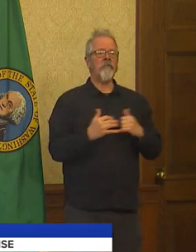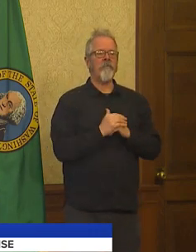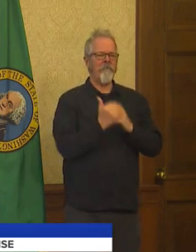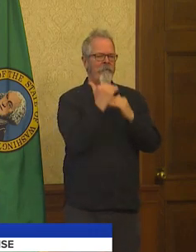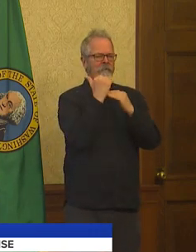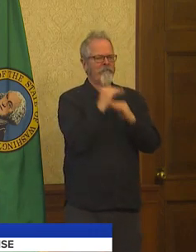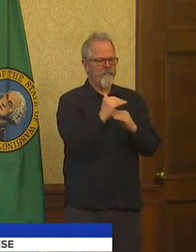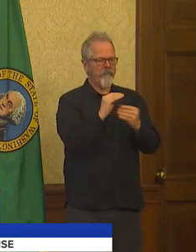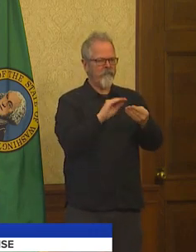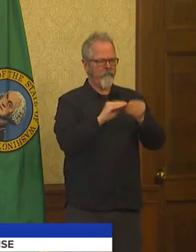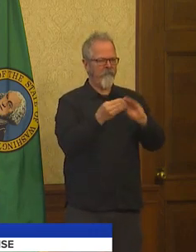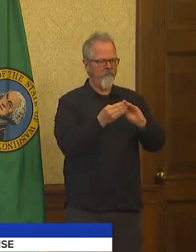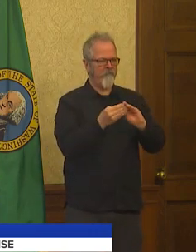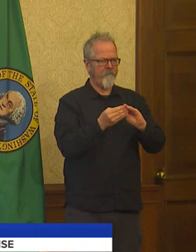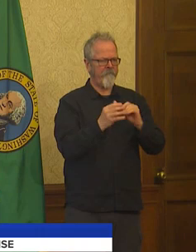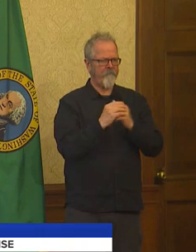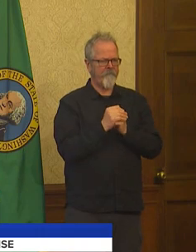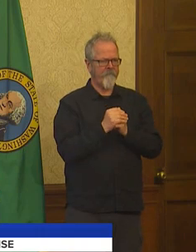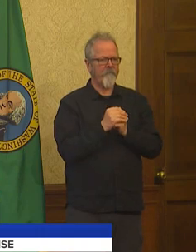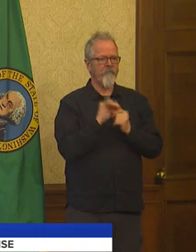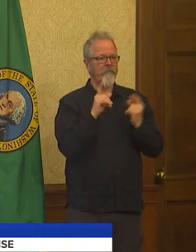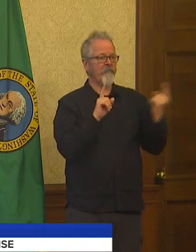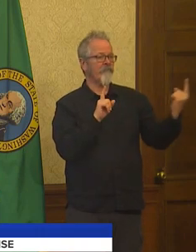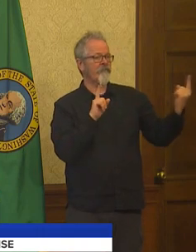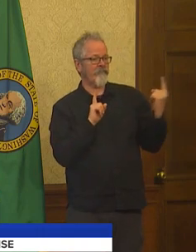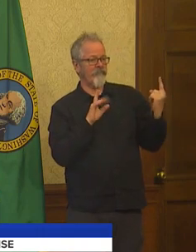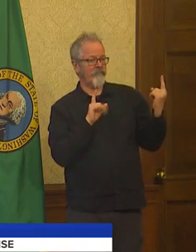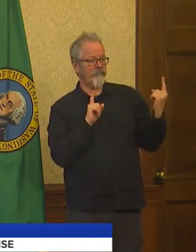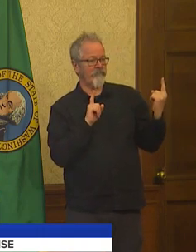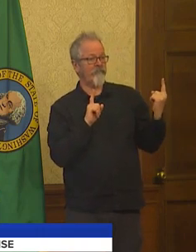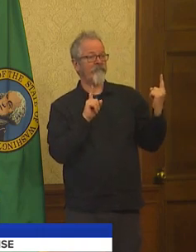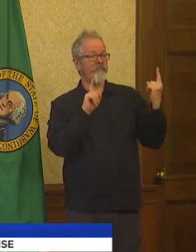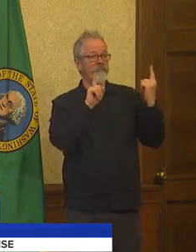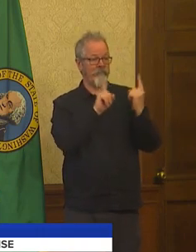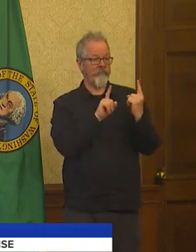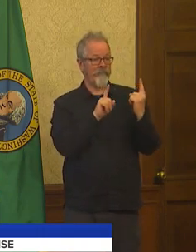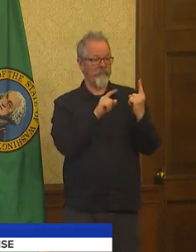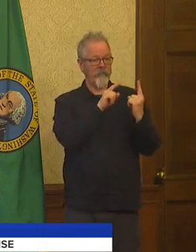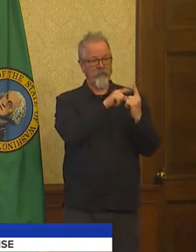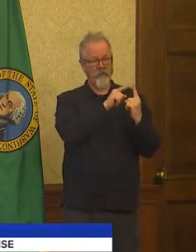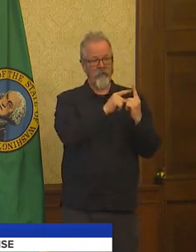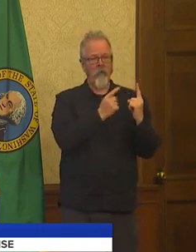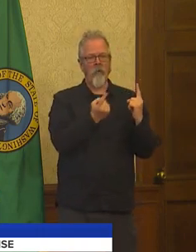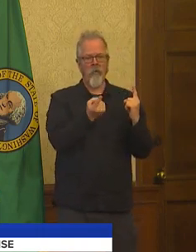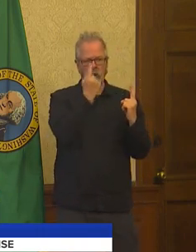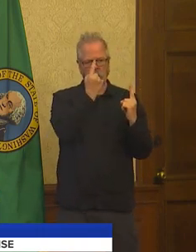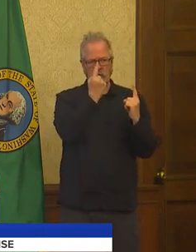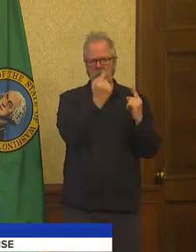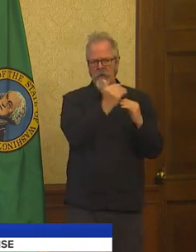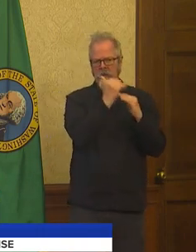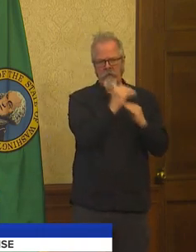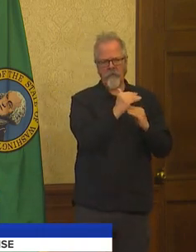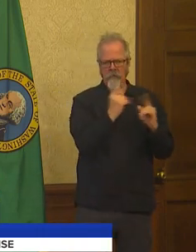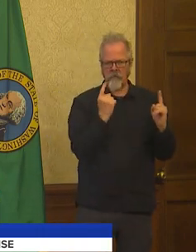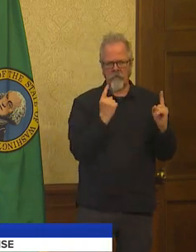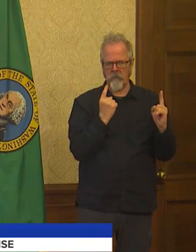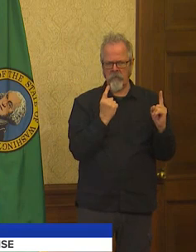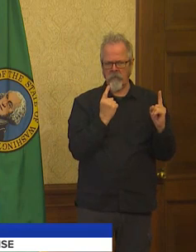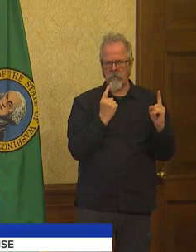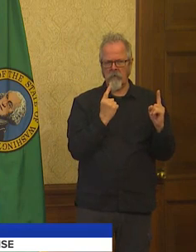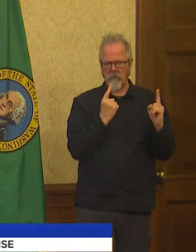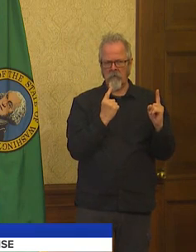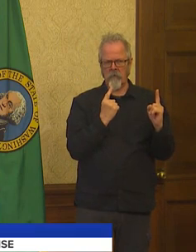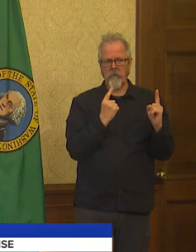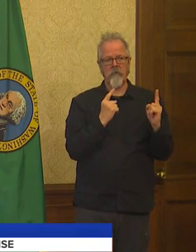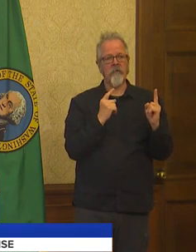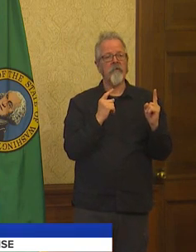distance. Now, it also means, and I hope people think about this, it also means we really can't be traveling in the automobile with our friends who are